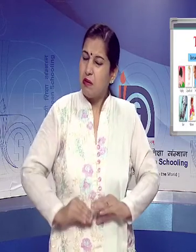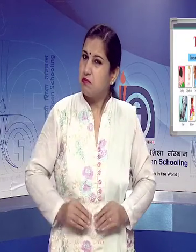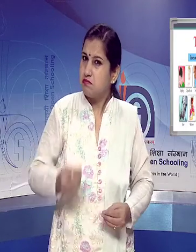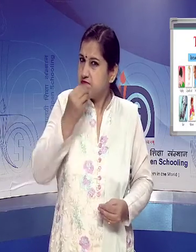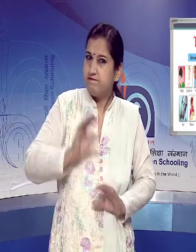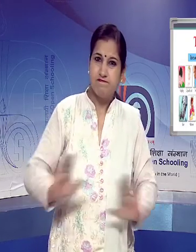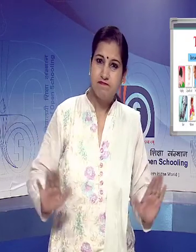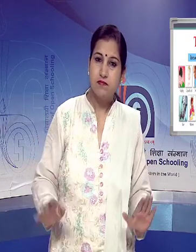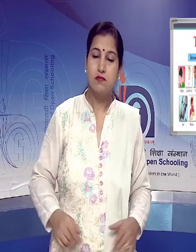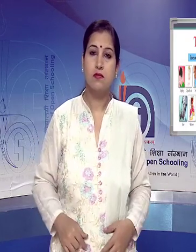excessive weakness,